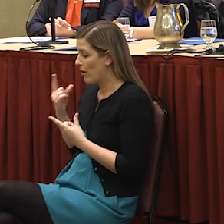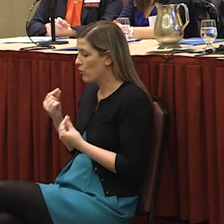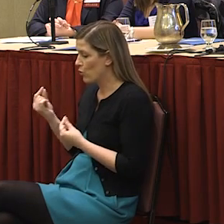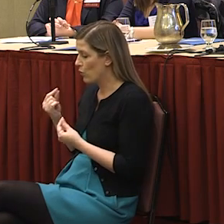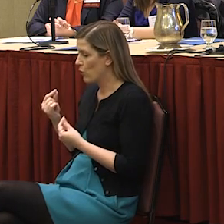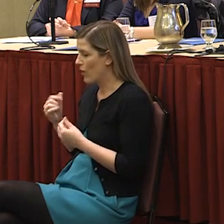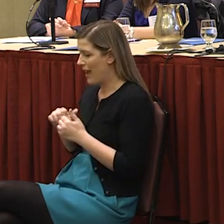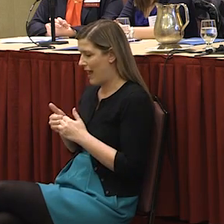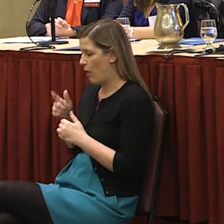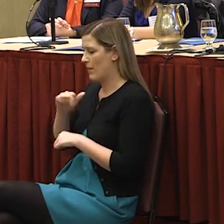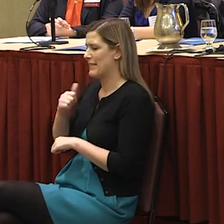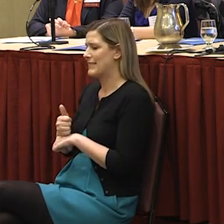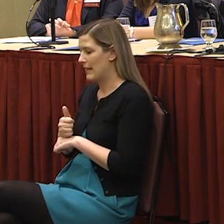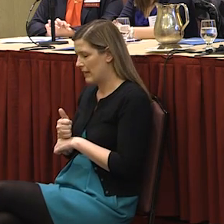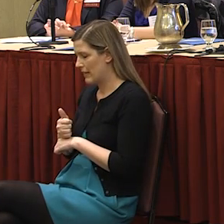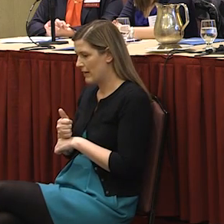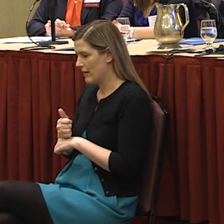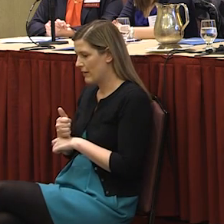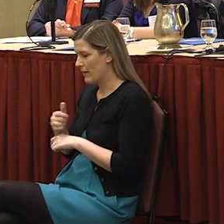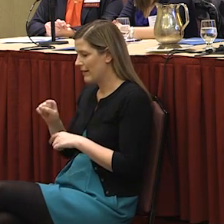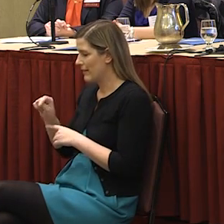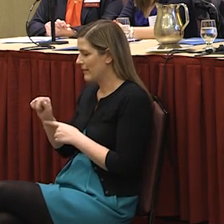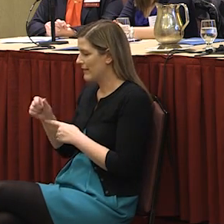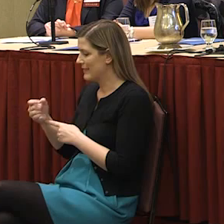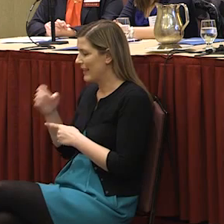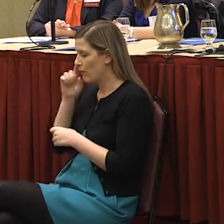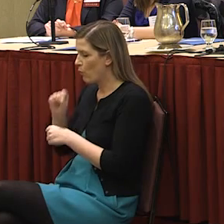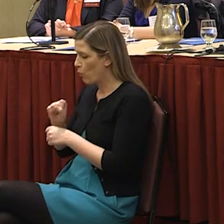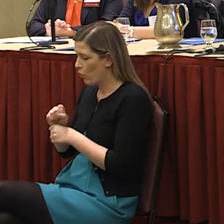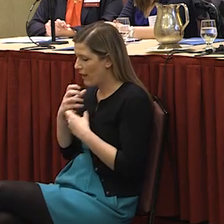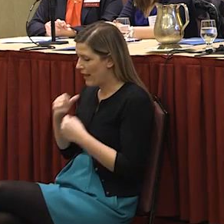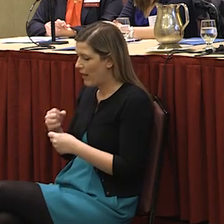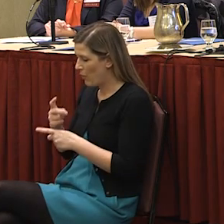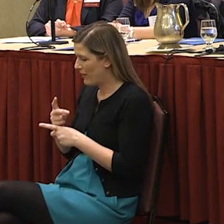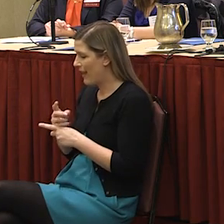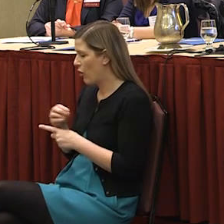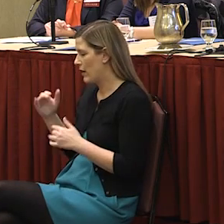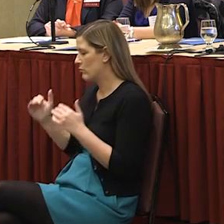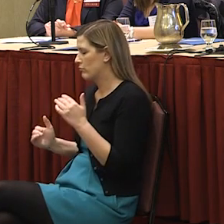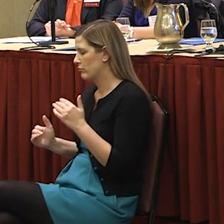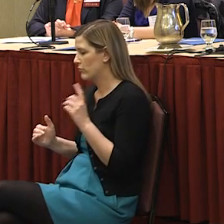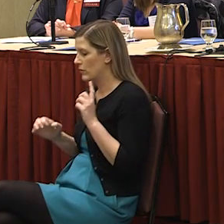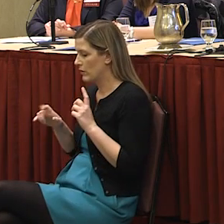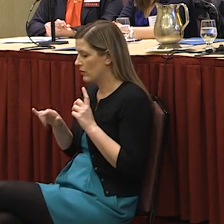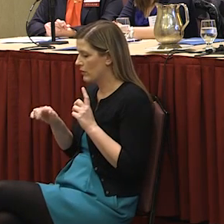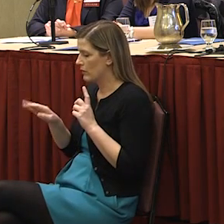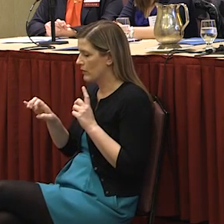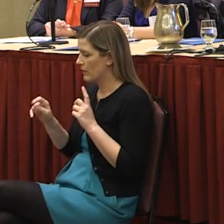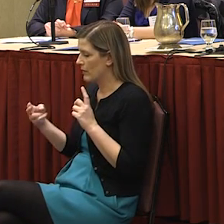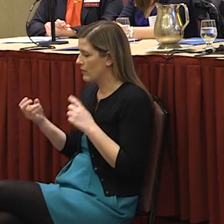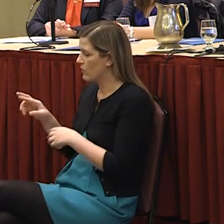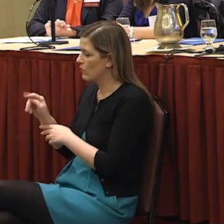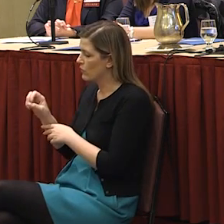how that is kind of setting the stage for working in healthcare and with disparities. Elizabeth Fortin is a community